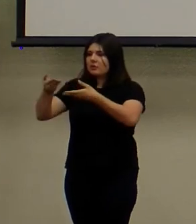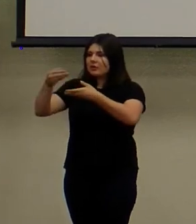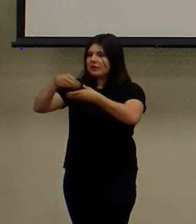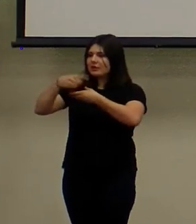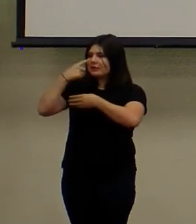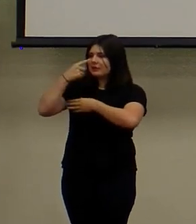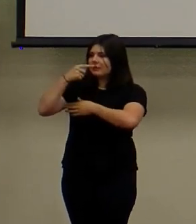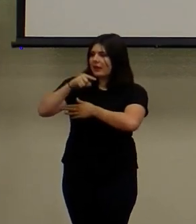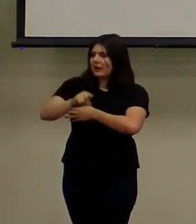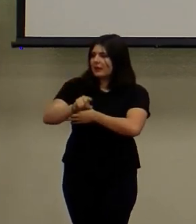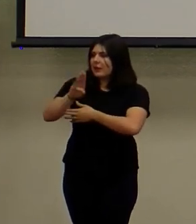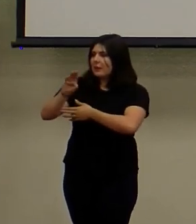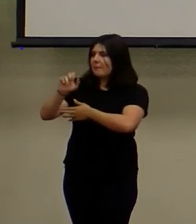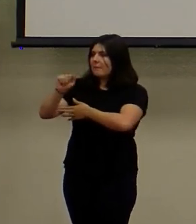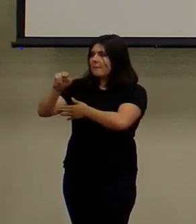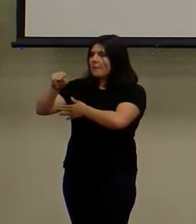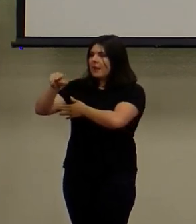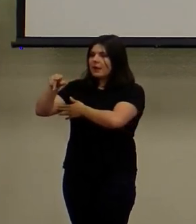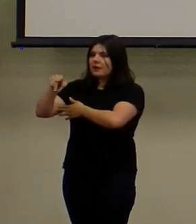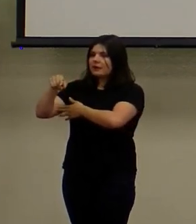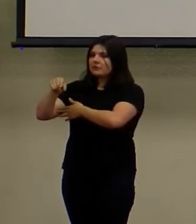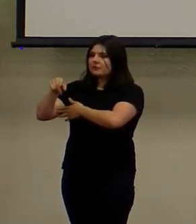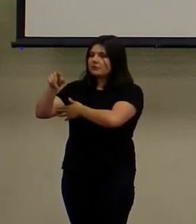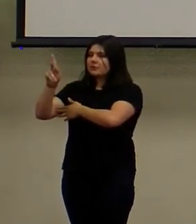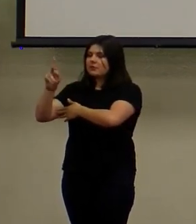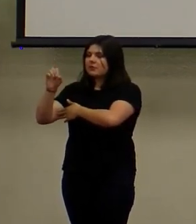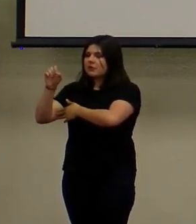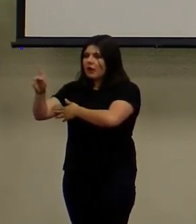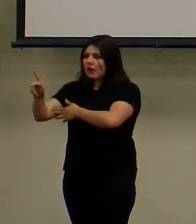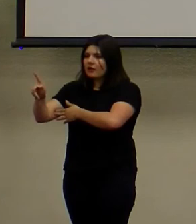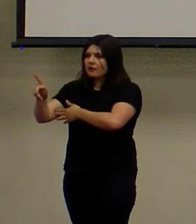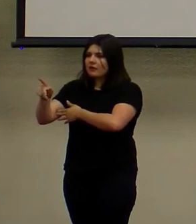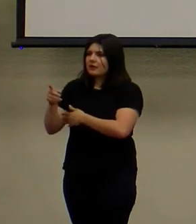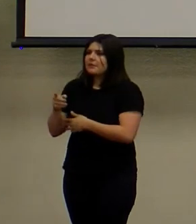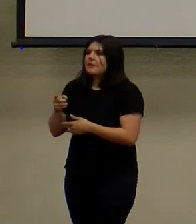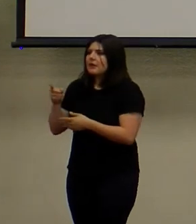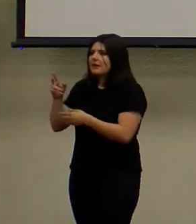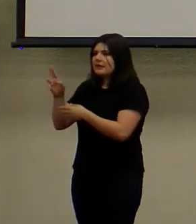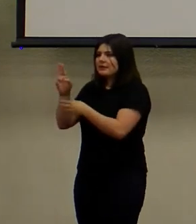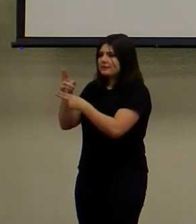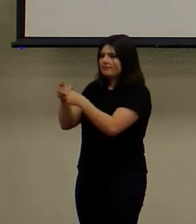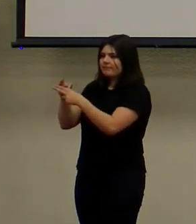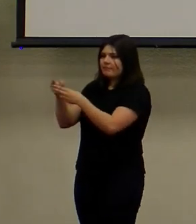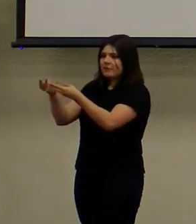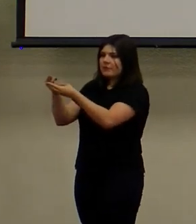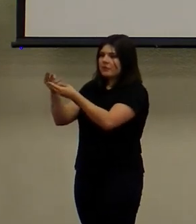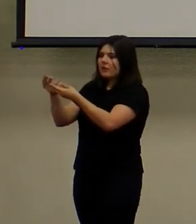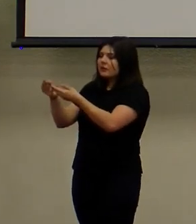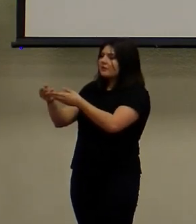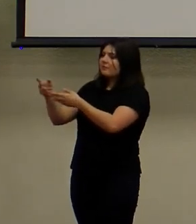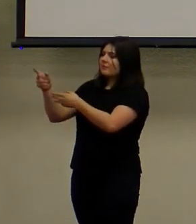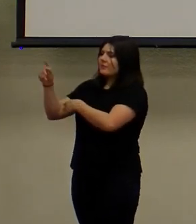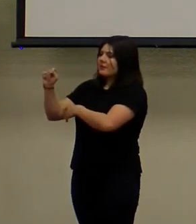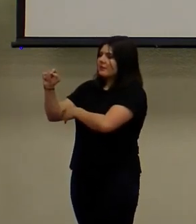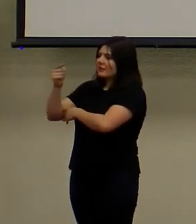Thailand, in a ministry he calls Thai for the Savior, which takes in